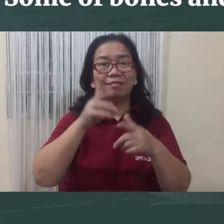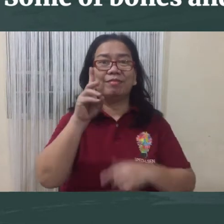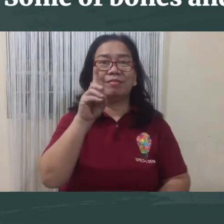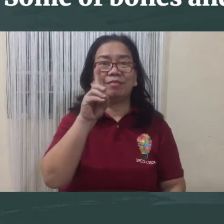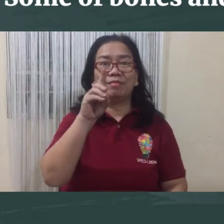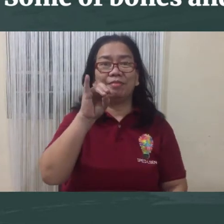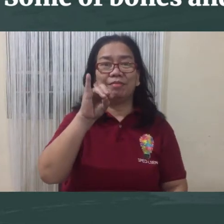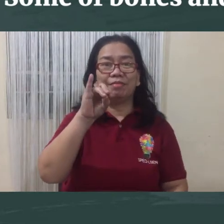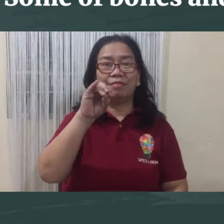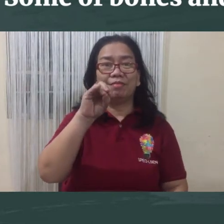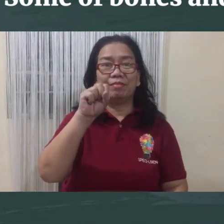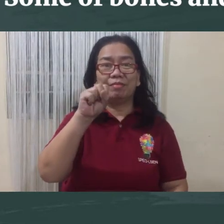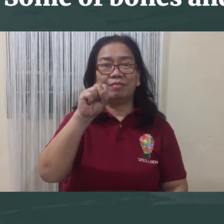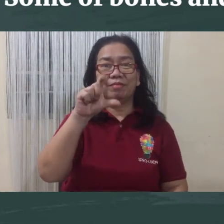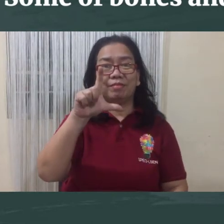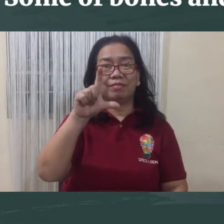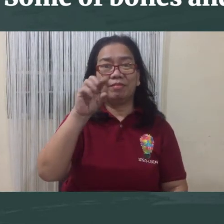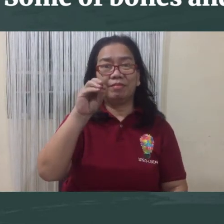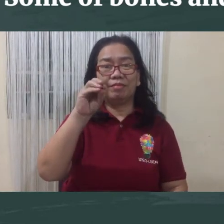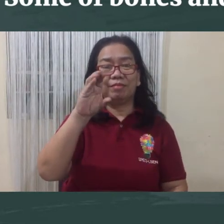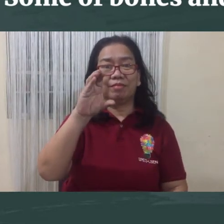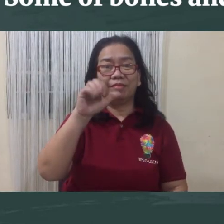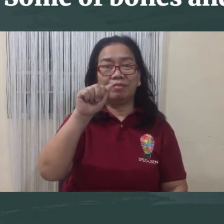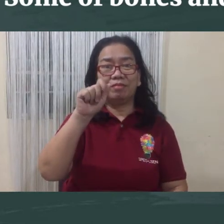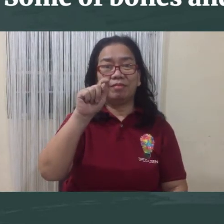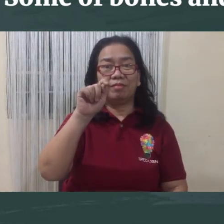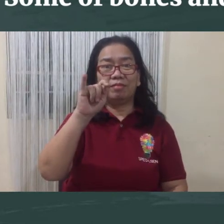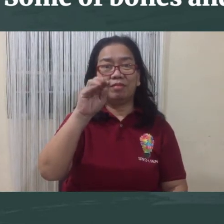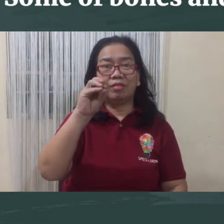Second, dislocation.